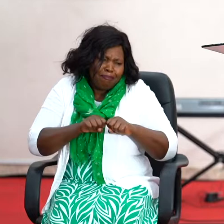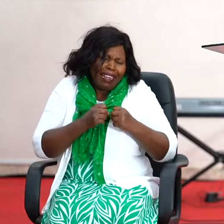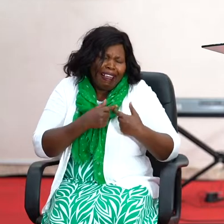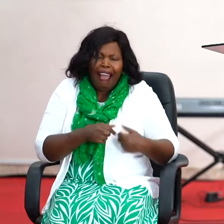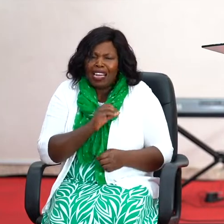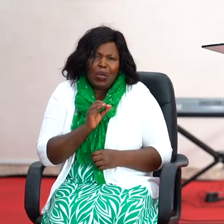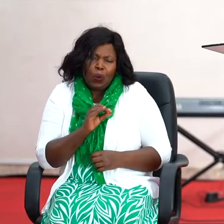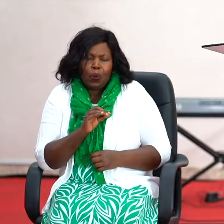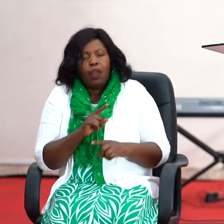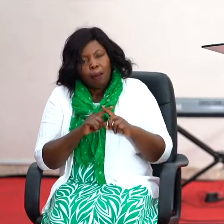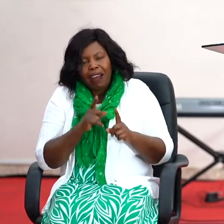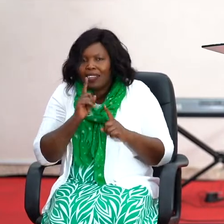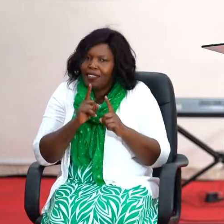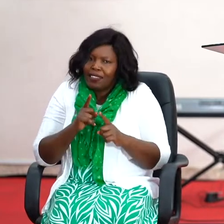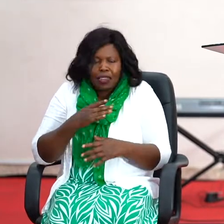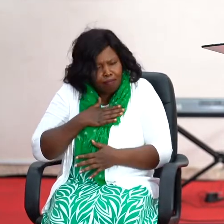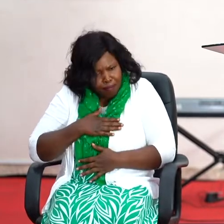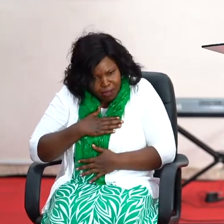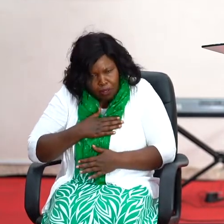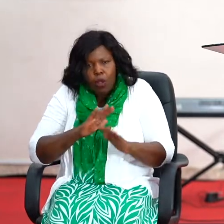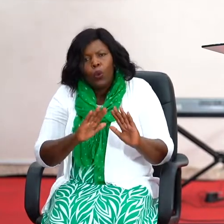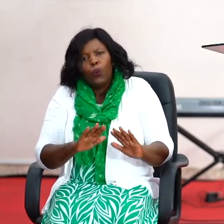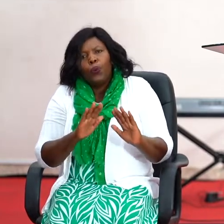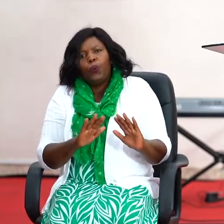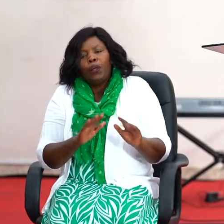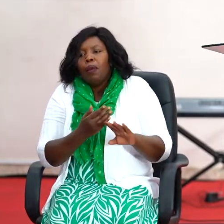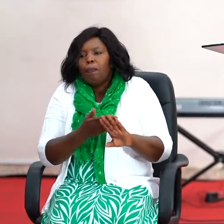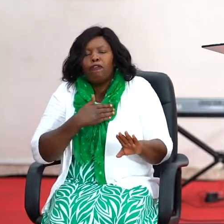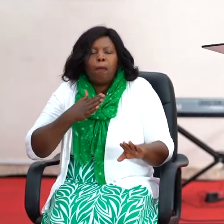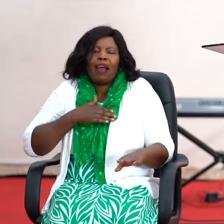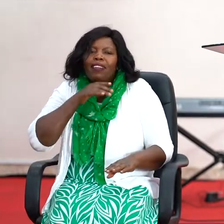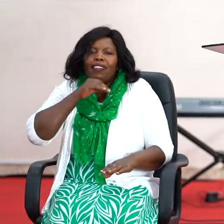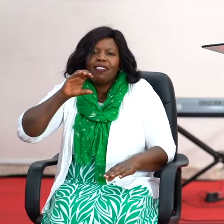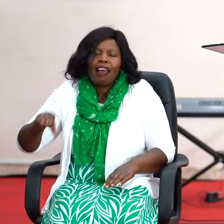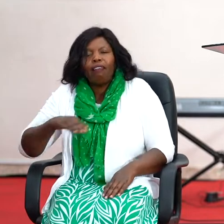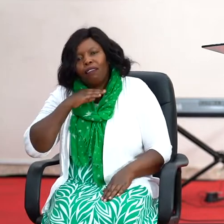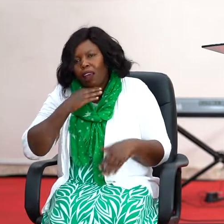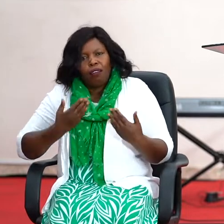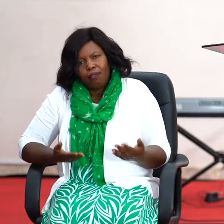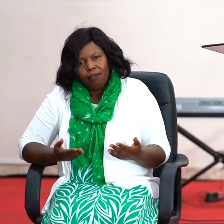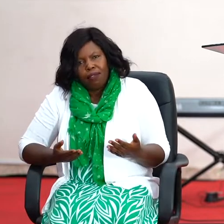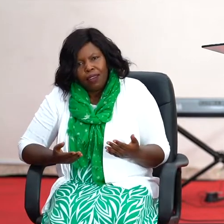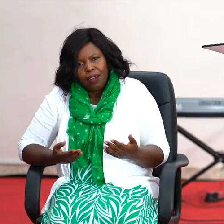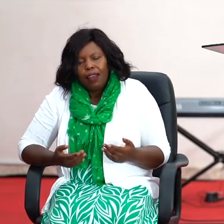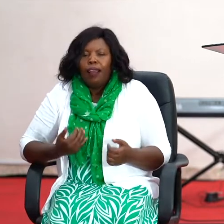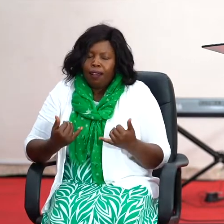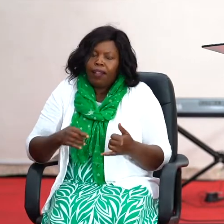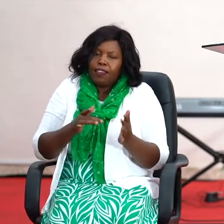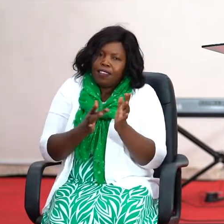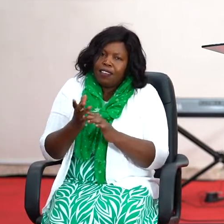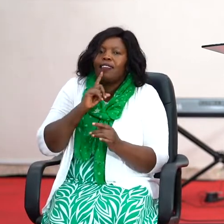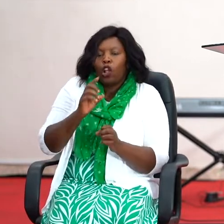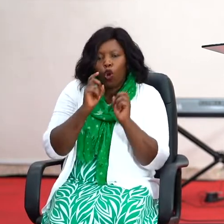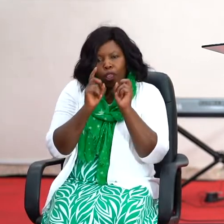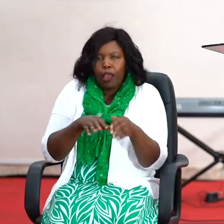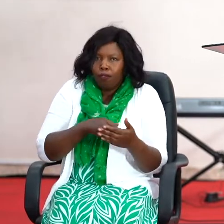he just told him, sir, come down before my child dies. And then Jesus told him, you may go, your